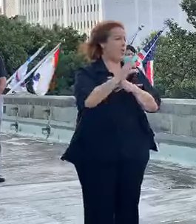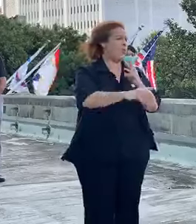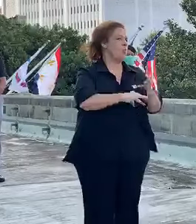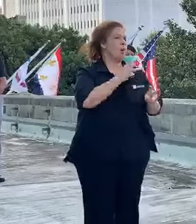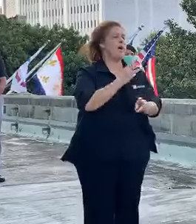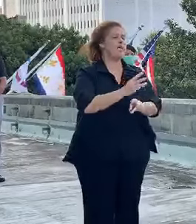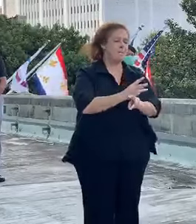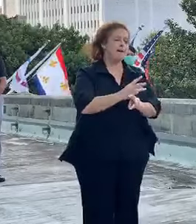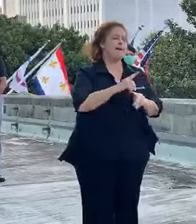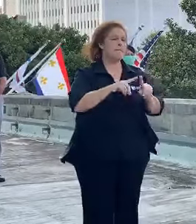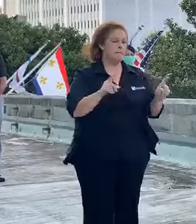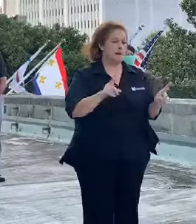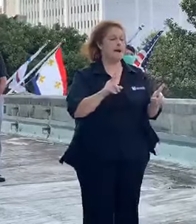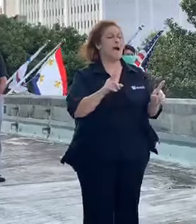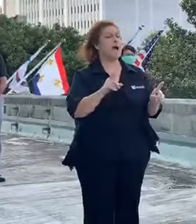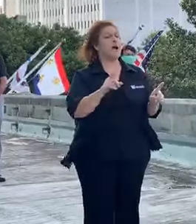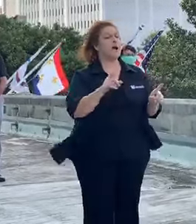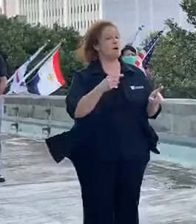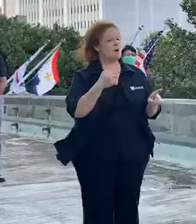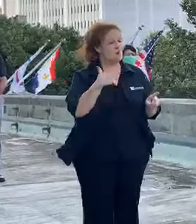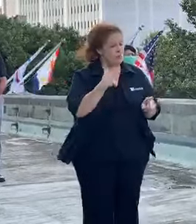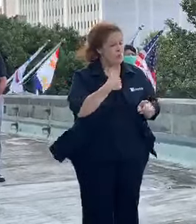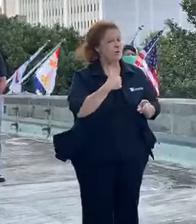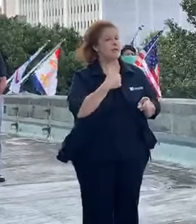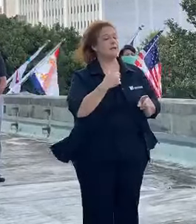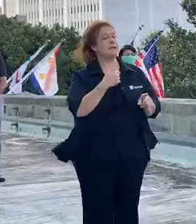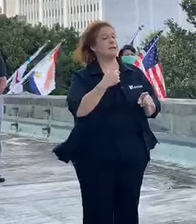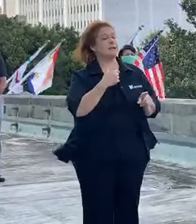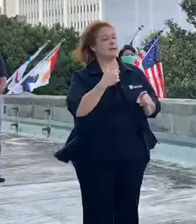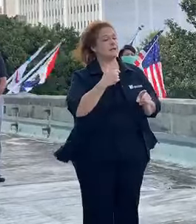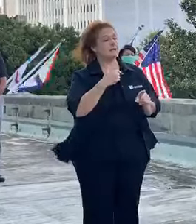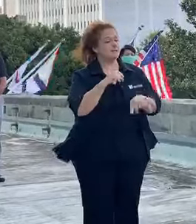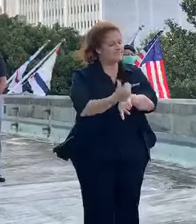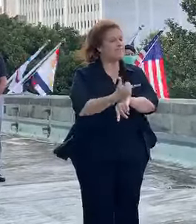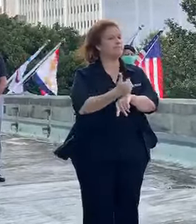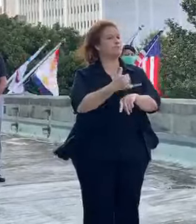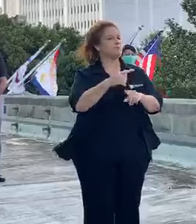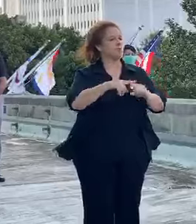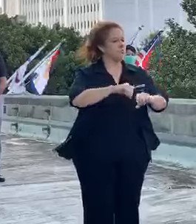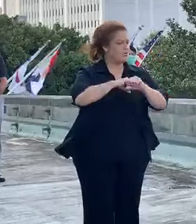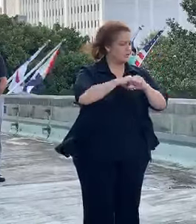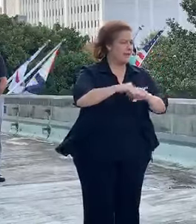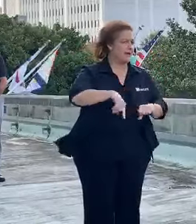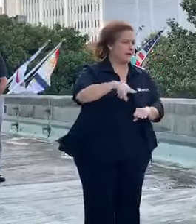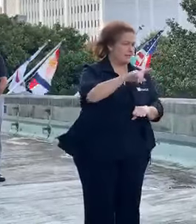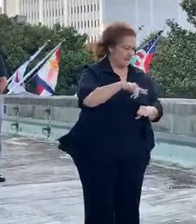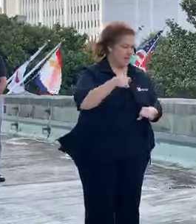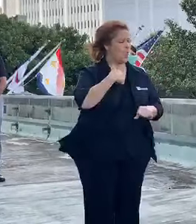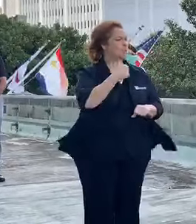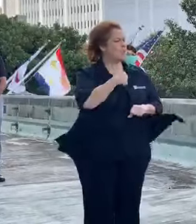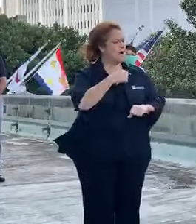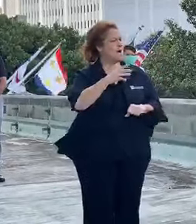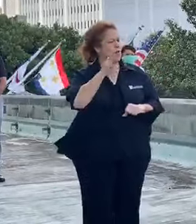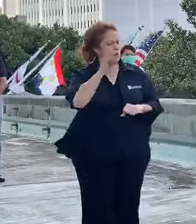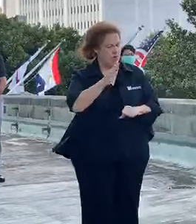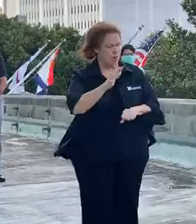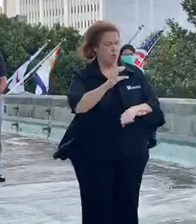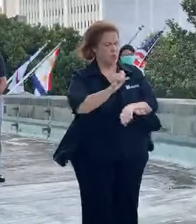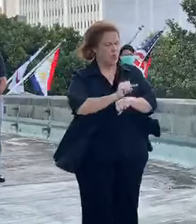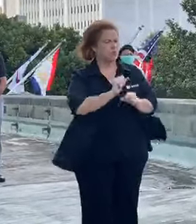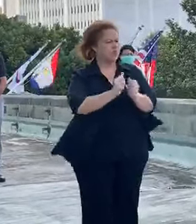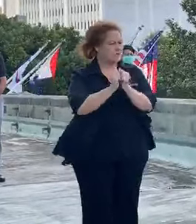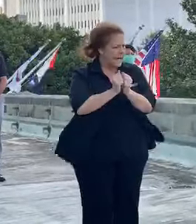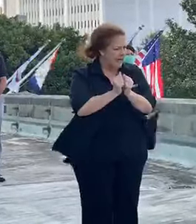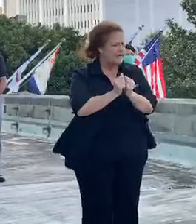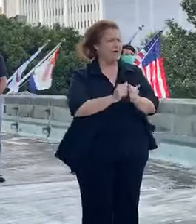it is designed to protect the people of New Orleans. And together, we will crush this curve. Together we'll be able to kiss hello